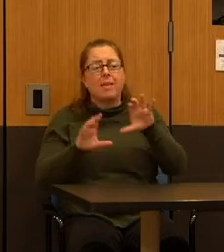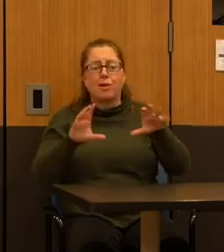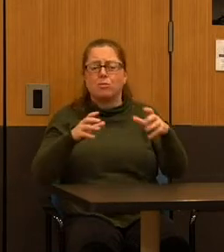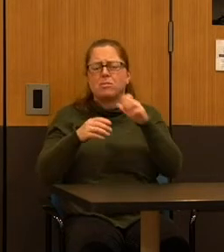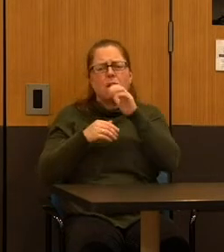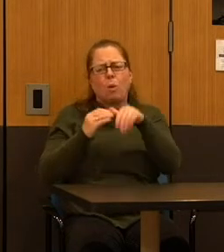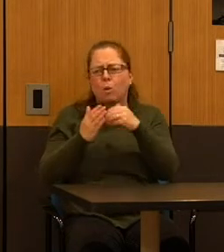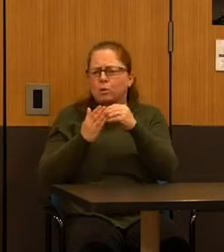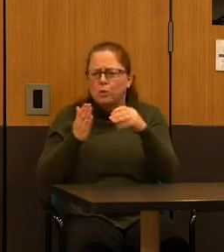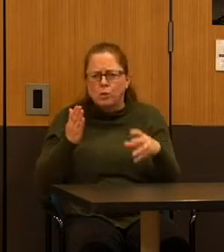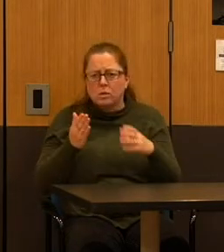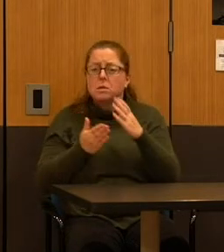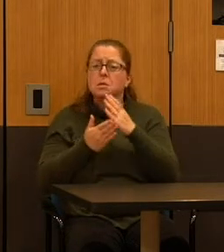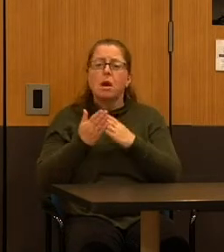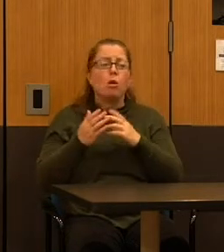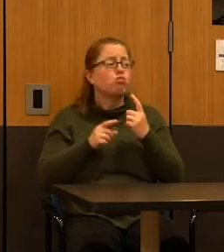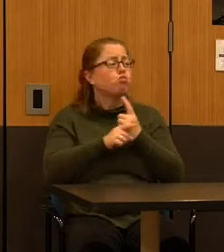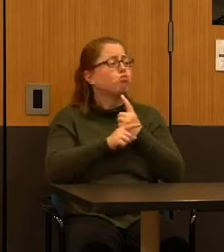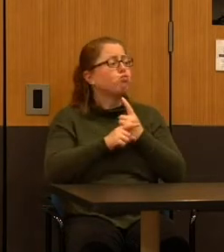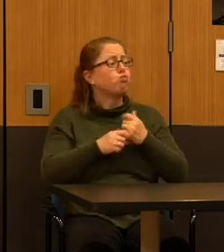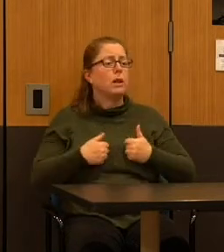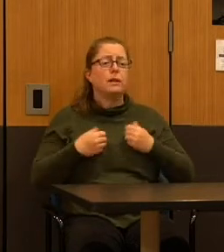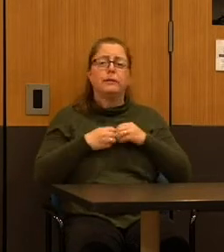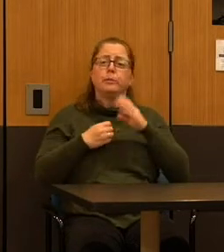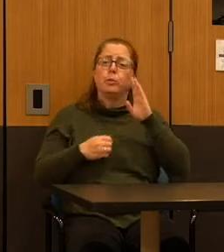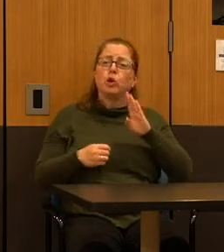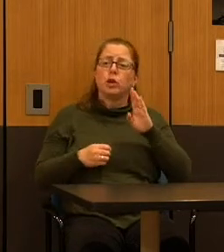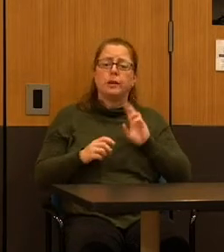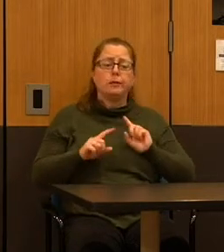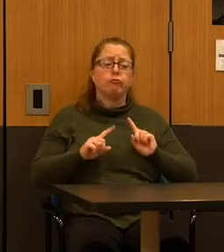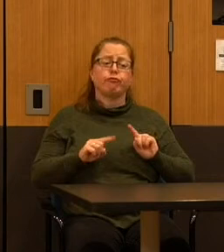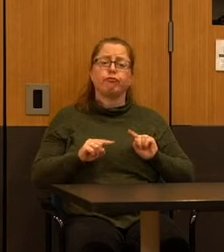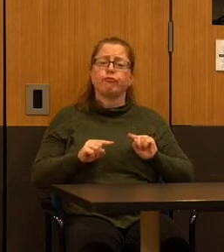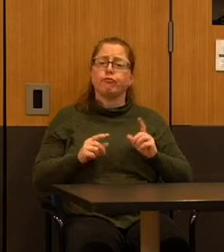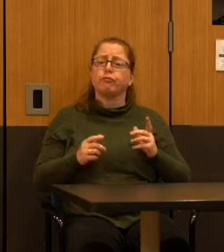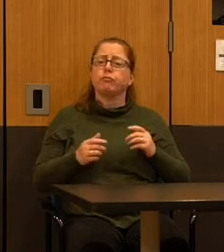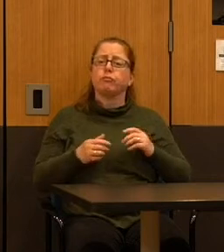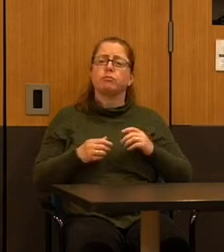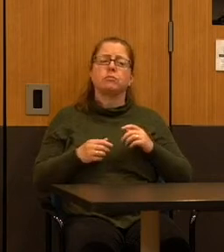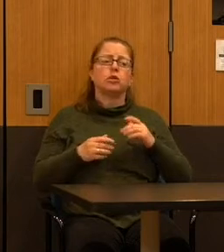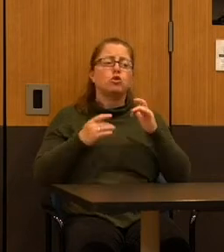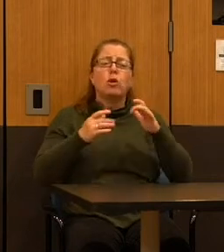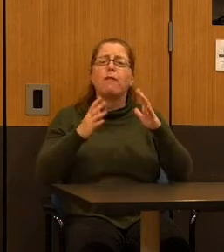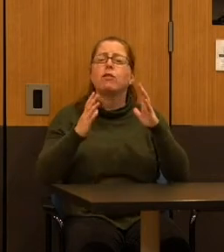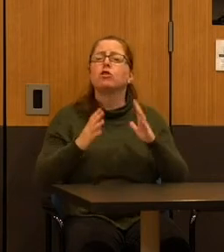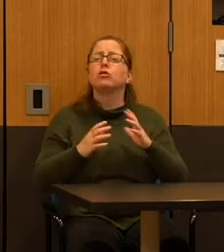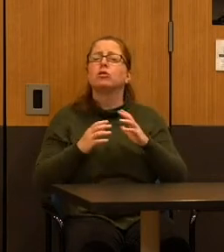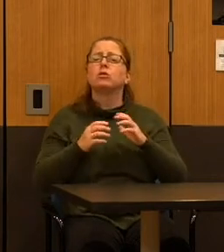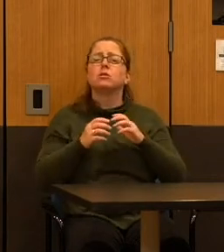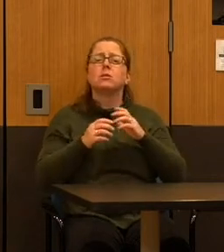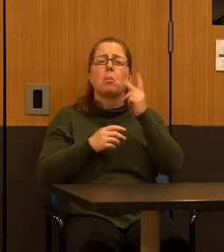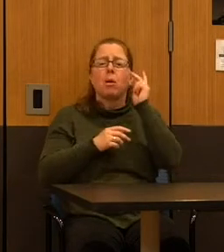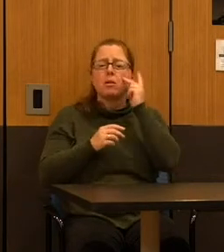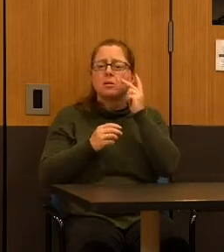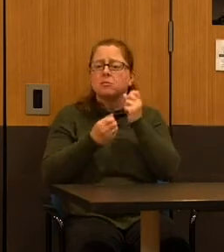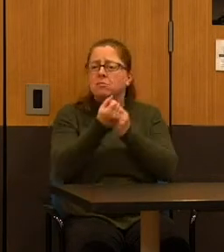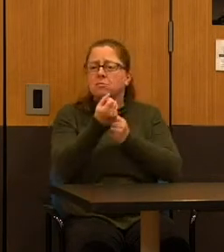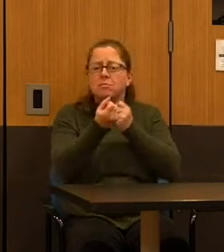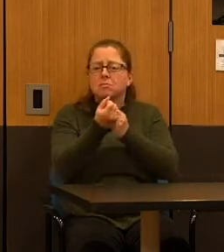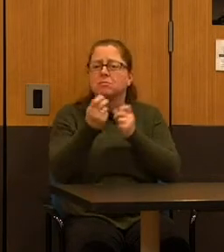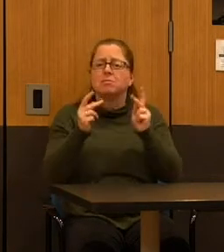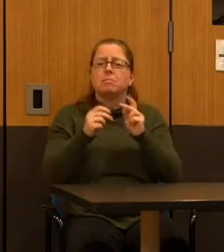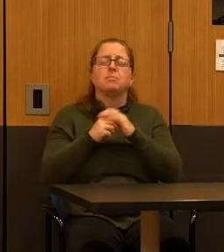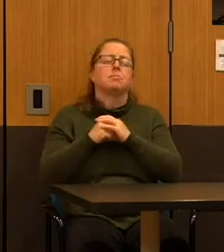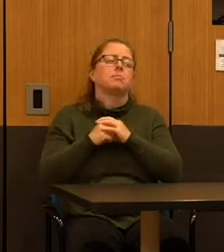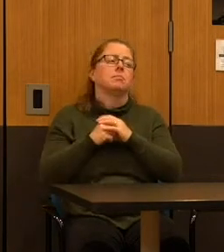A number of them were just other residents of Berkeley, attendants, sort of fellow travelers in the politics of this moment, people who came